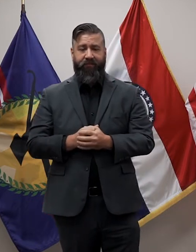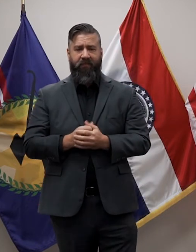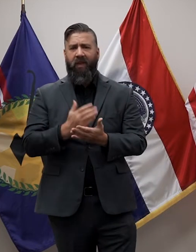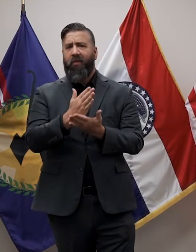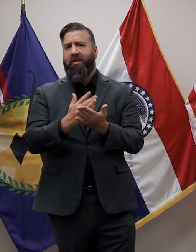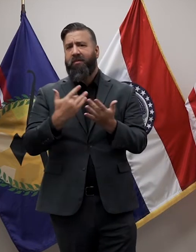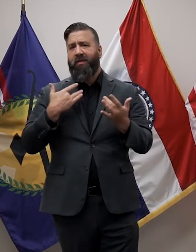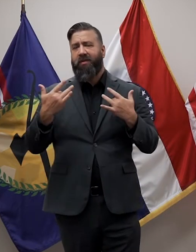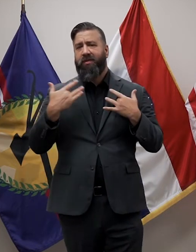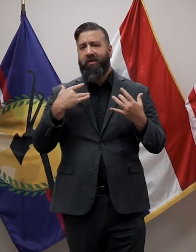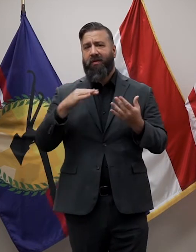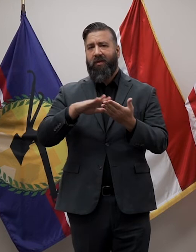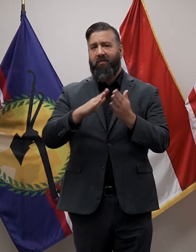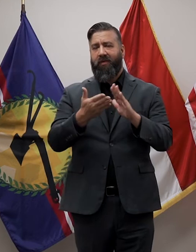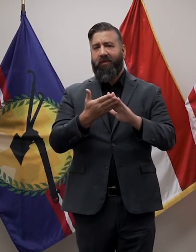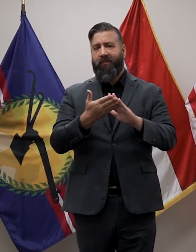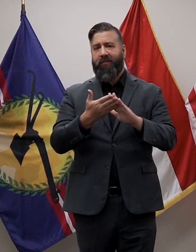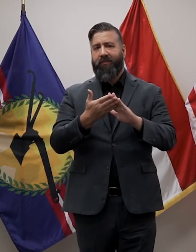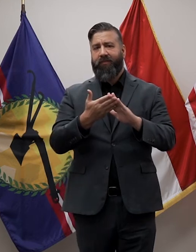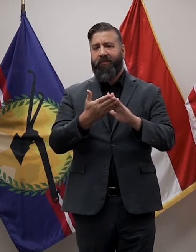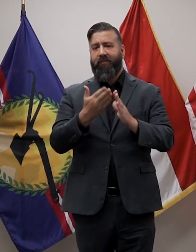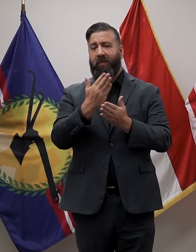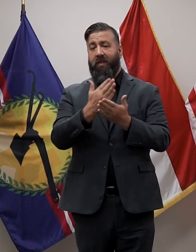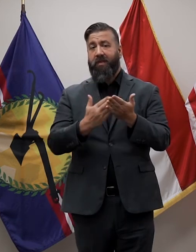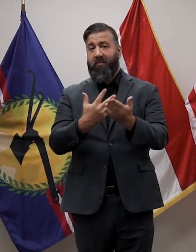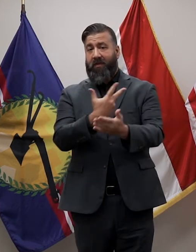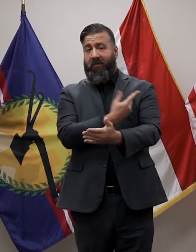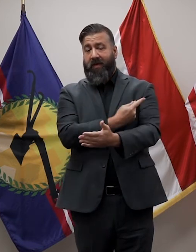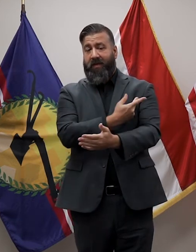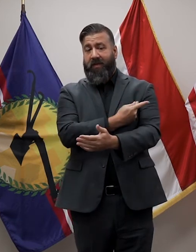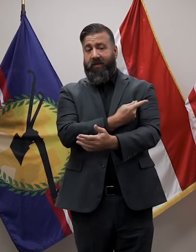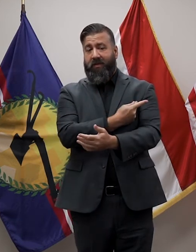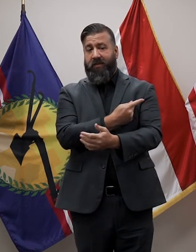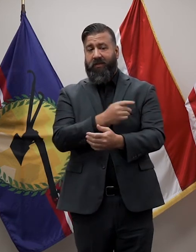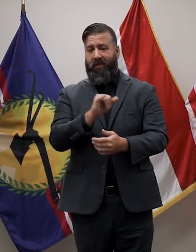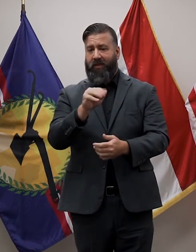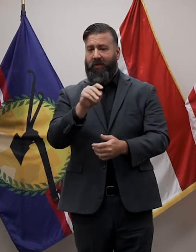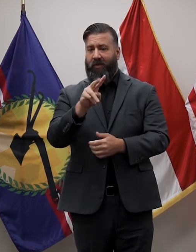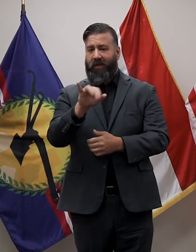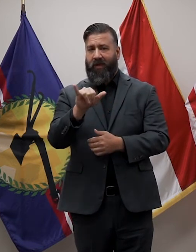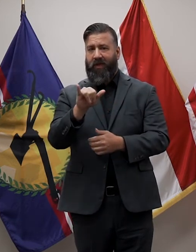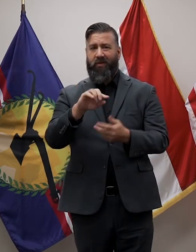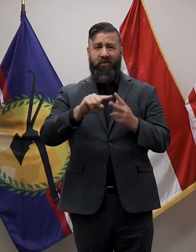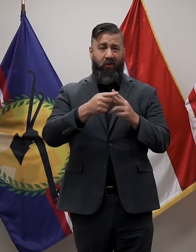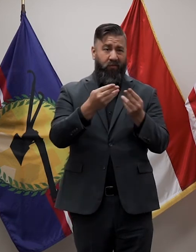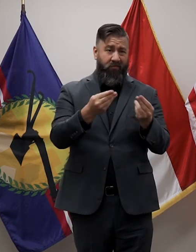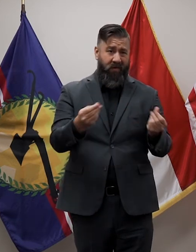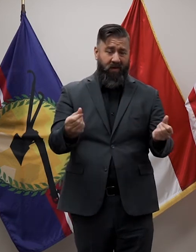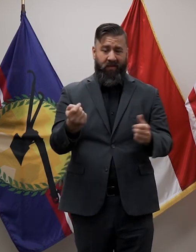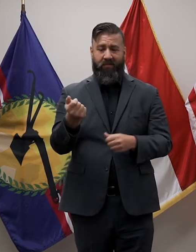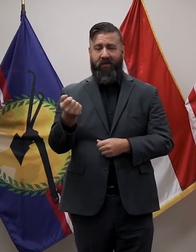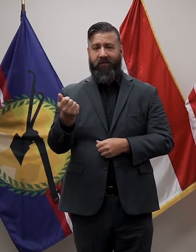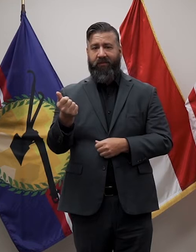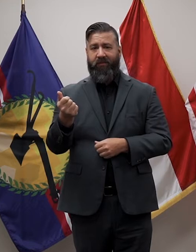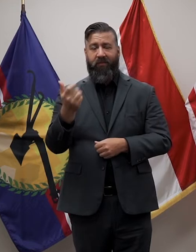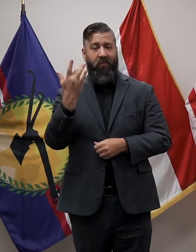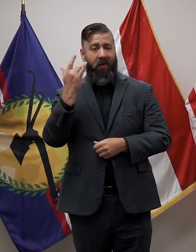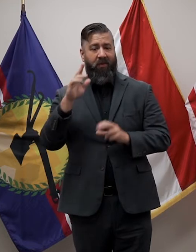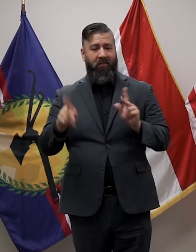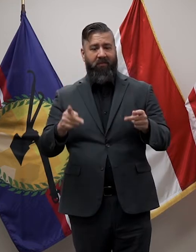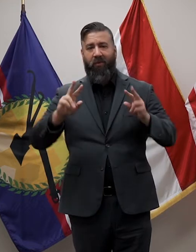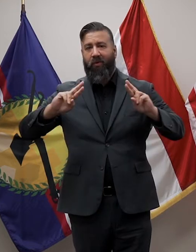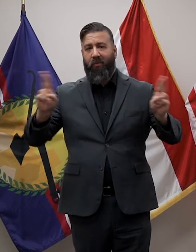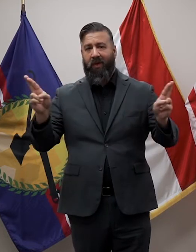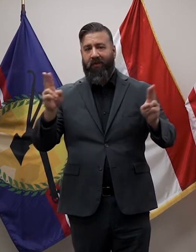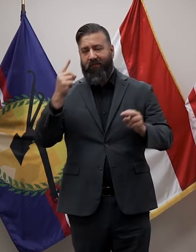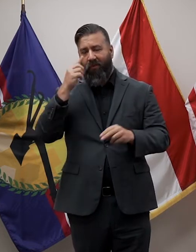in the community that some of the vaccination immunity might be fading a little bit because people are ready for